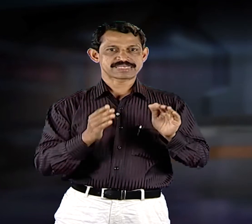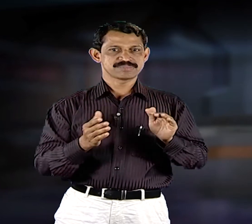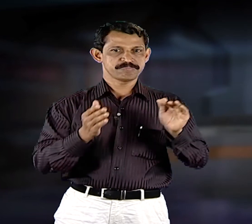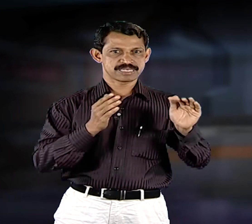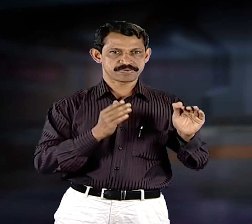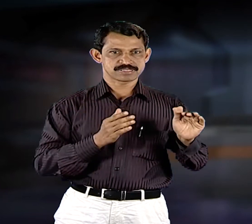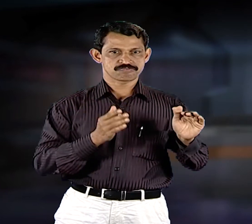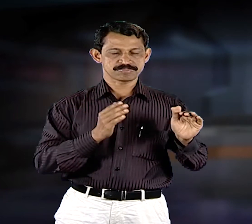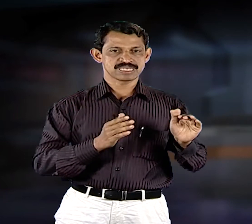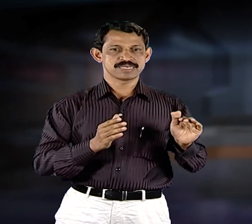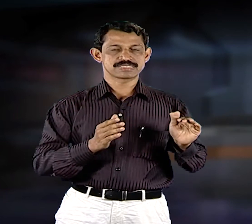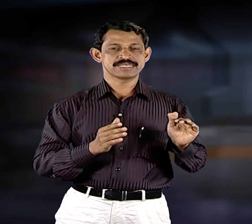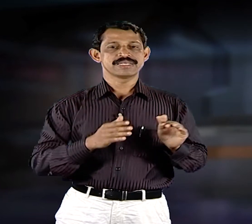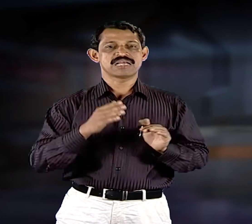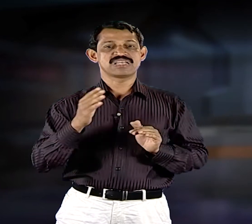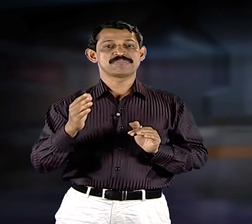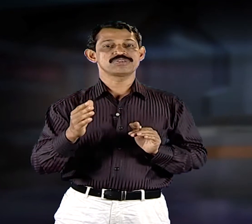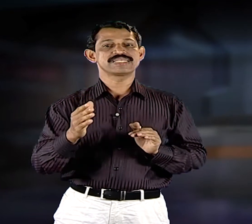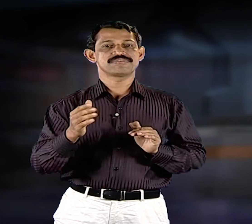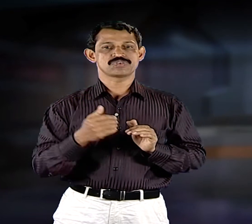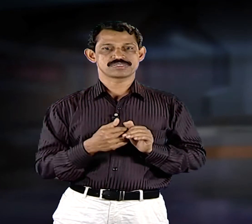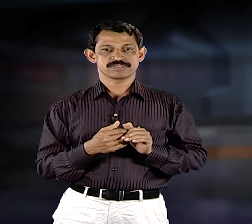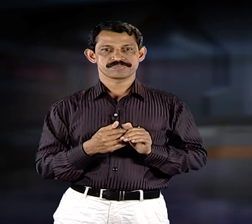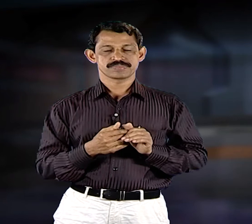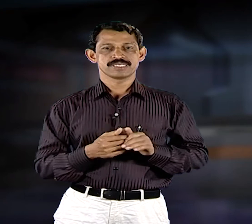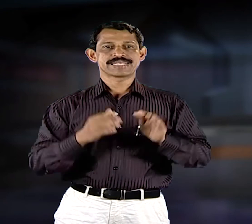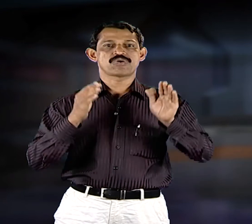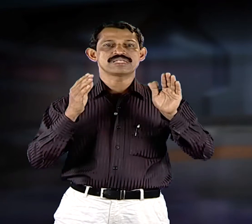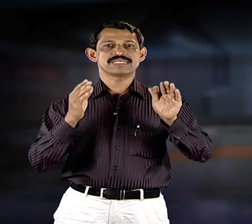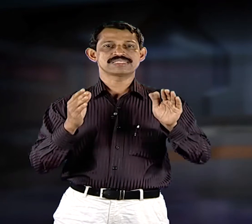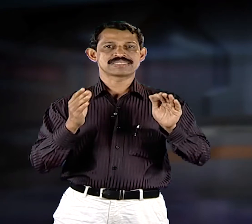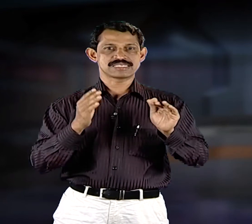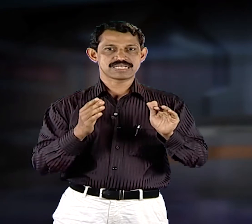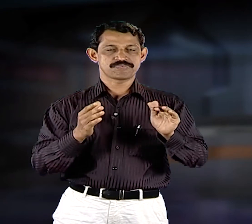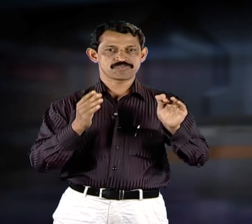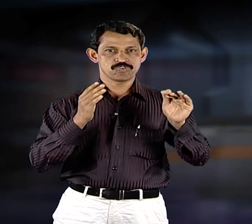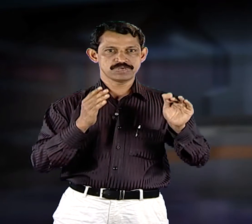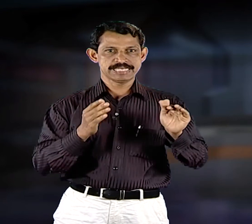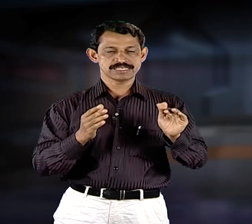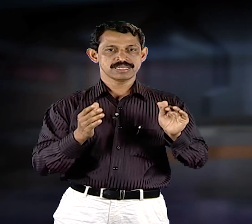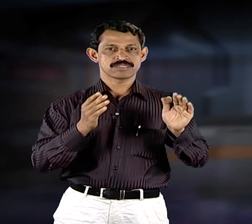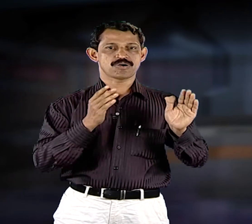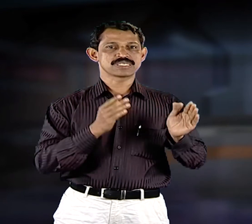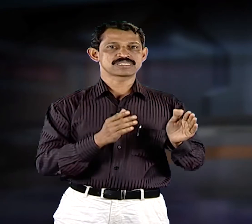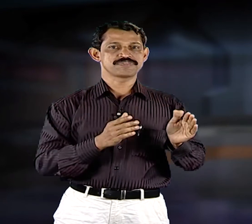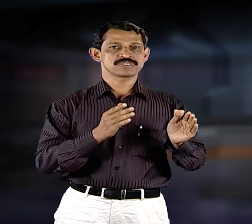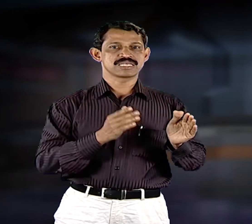maximum benefits from the liberty available to individuals. Equality is essential for fulfilling the objectives in